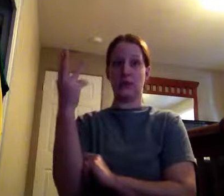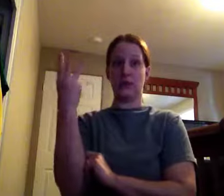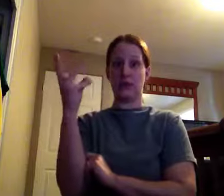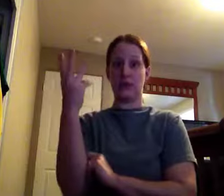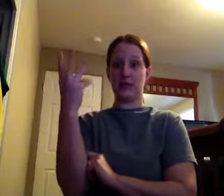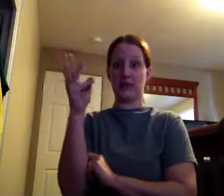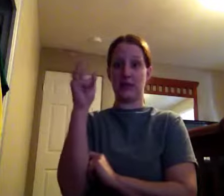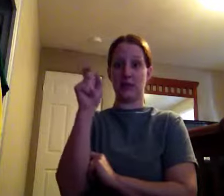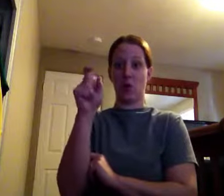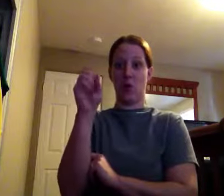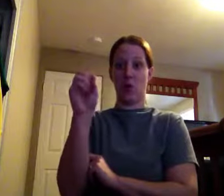16.05.